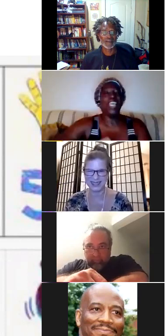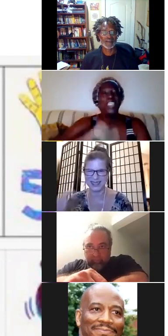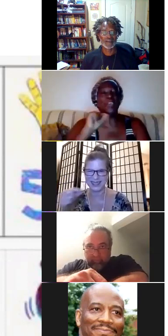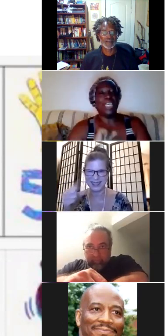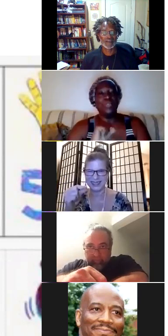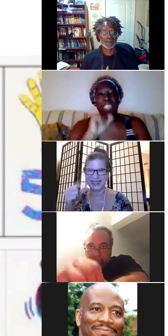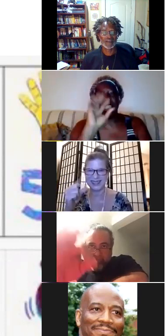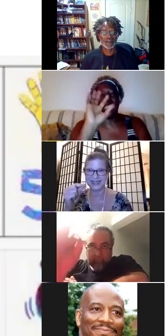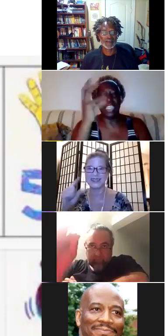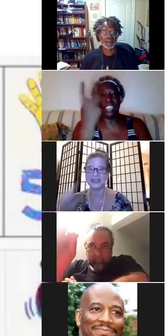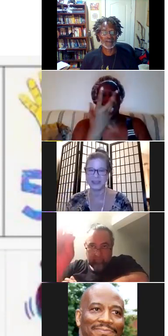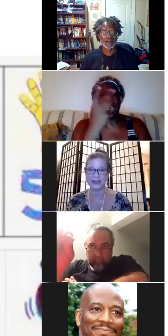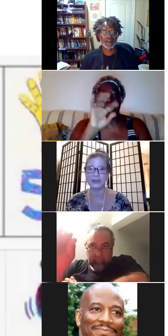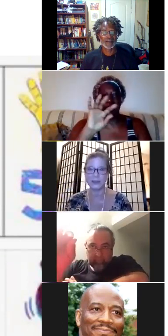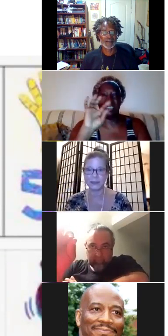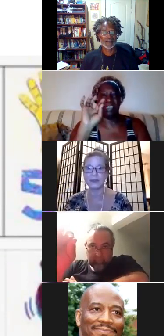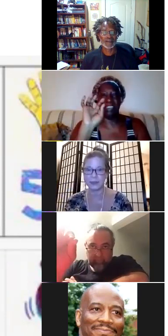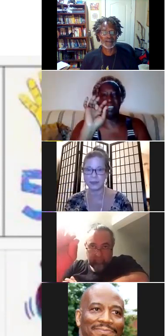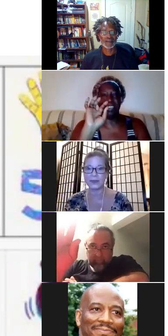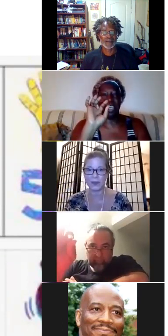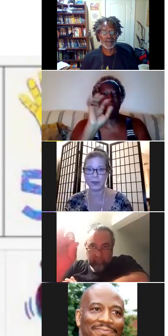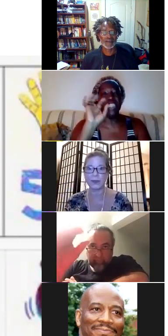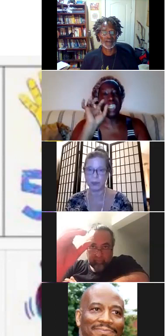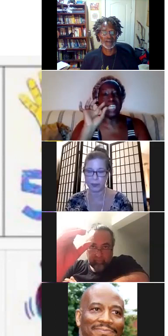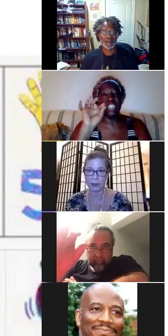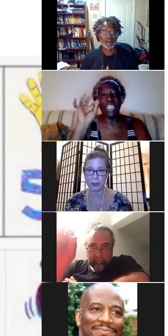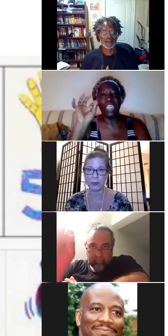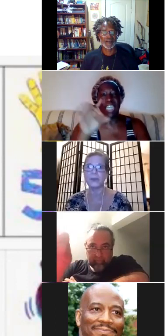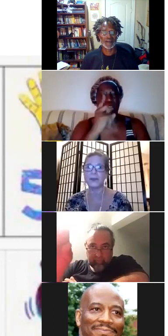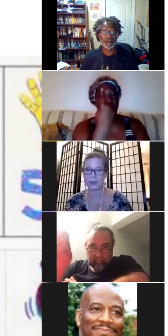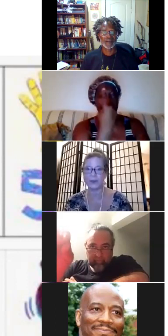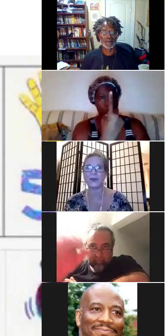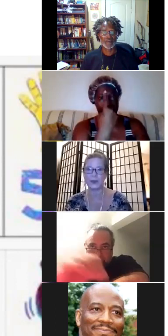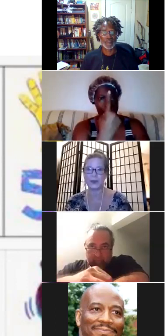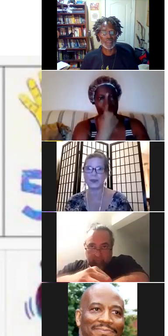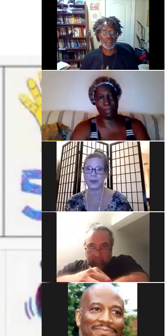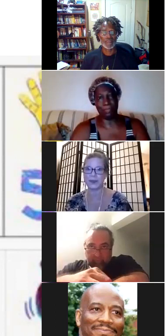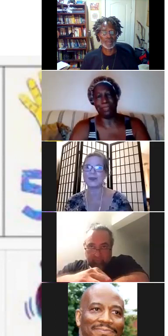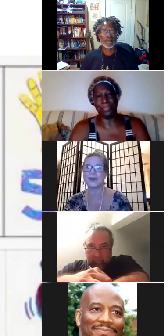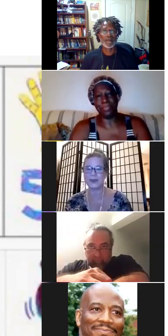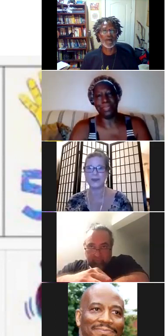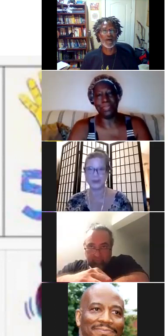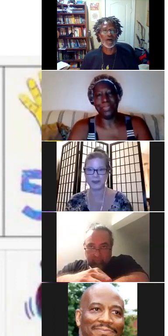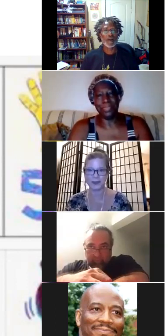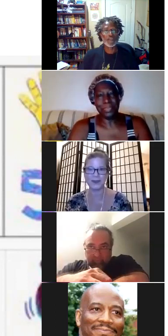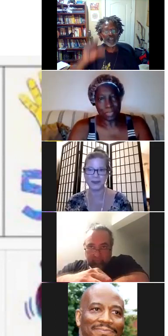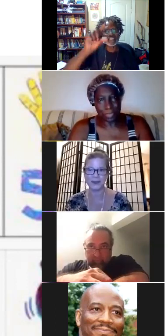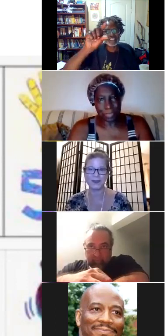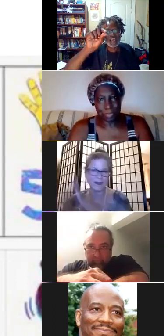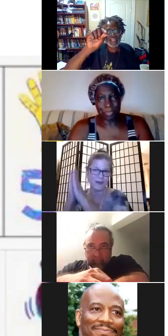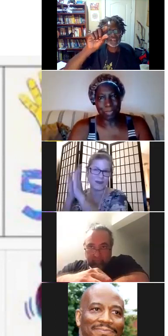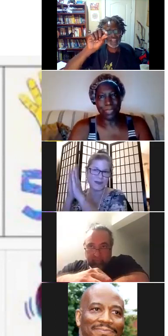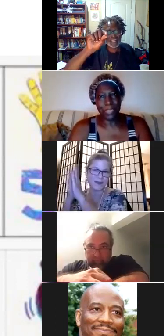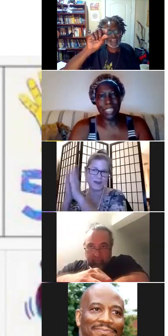999. So that's why I said you can sign up to 999 with one hand. Okay, that's This